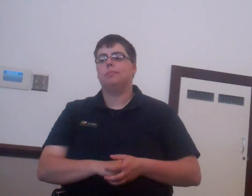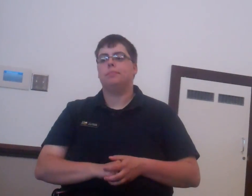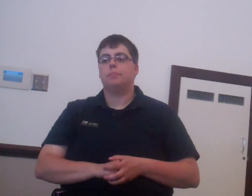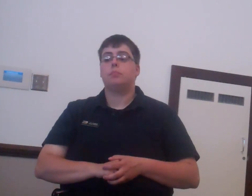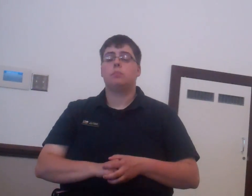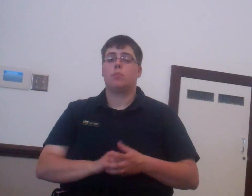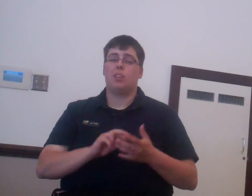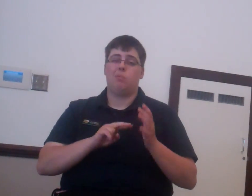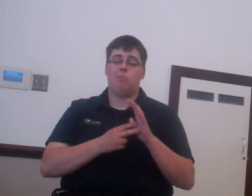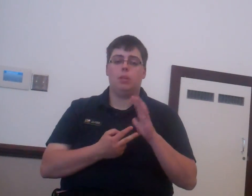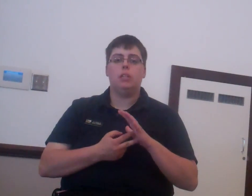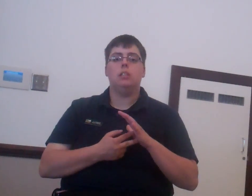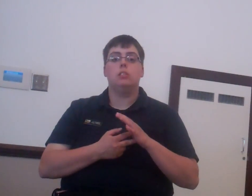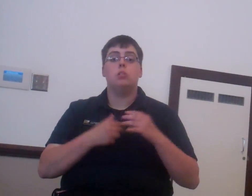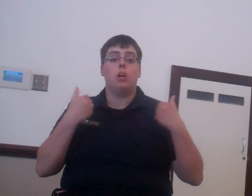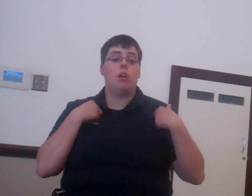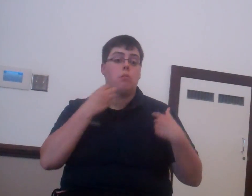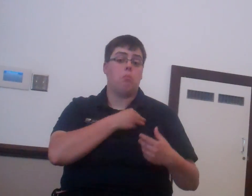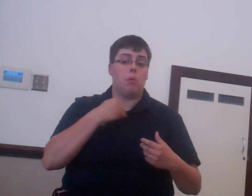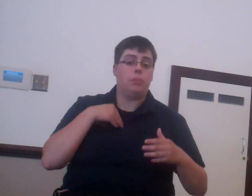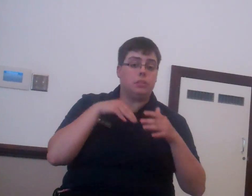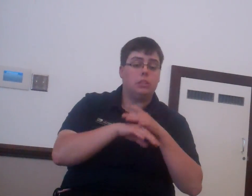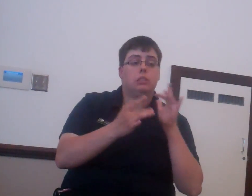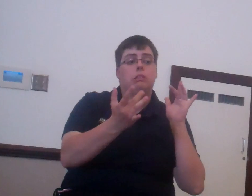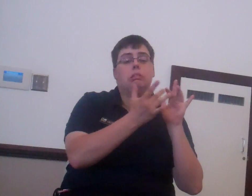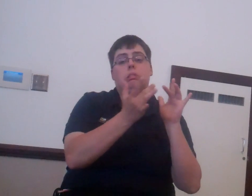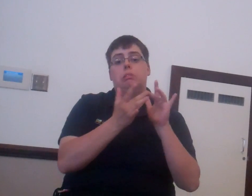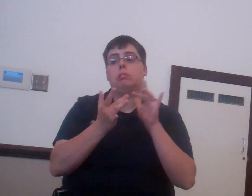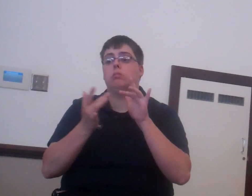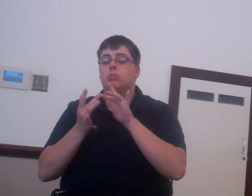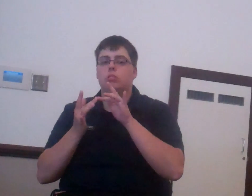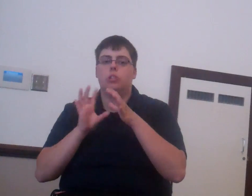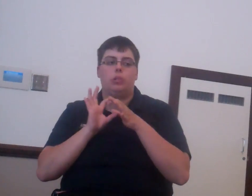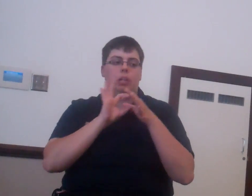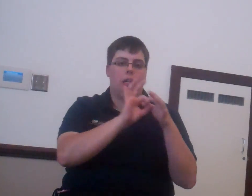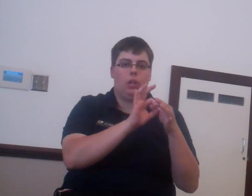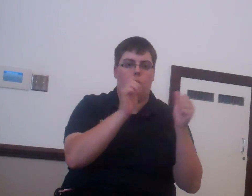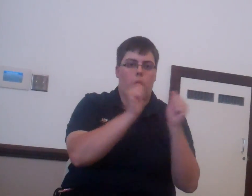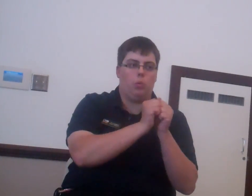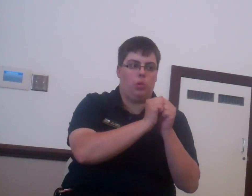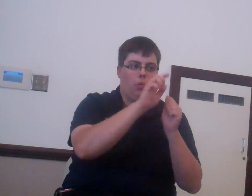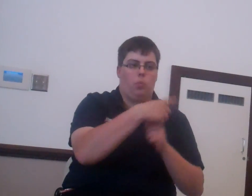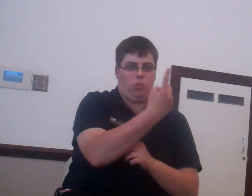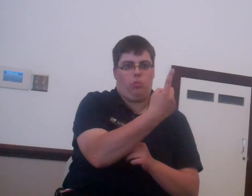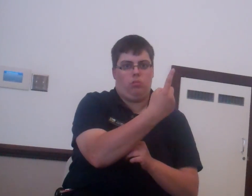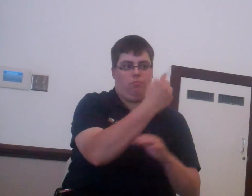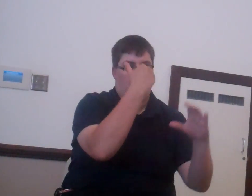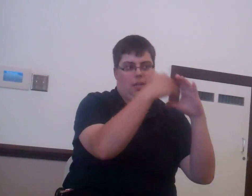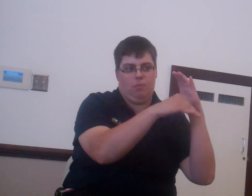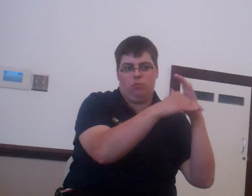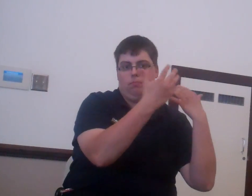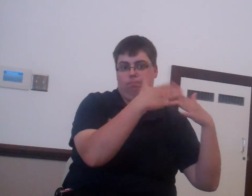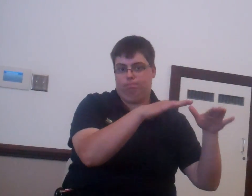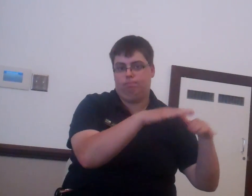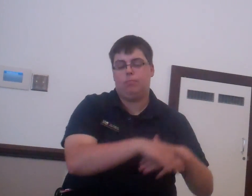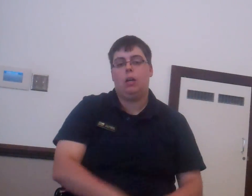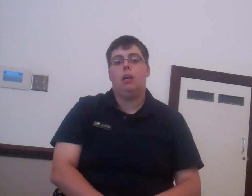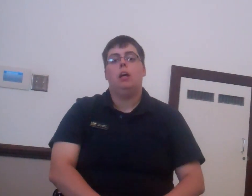network that are linked solely through things like email, right? So if you think, for example, of like, let's say